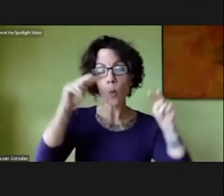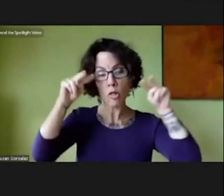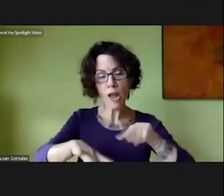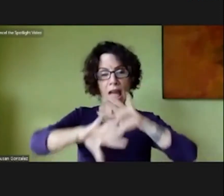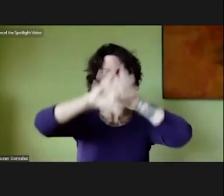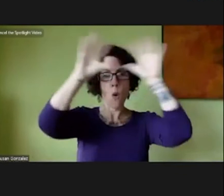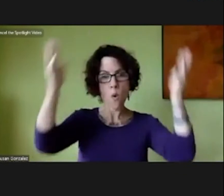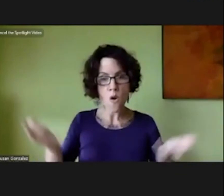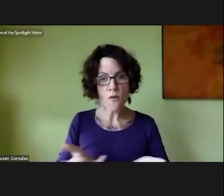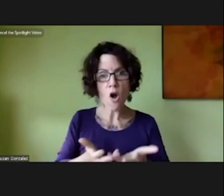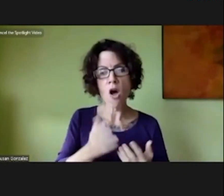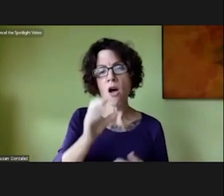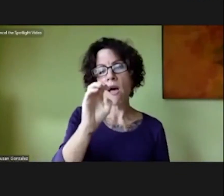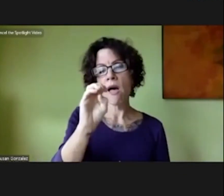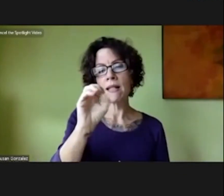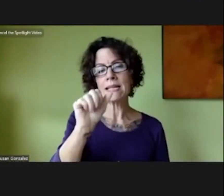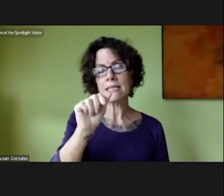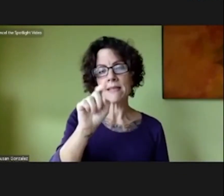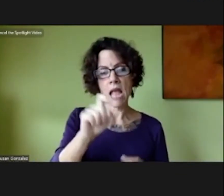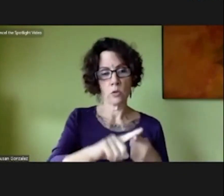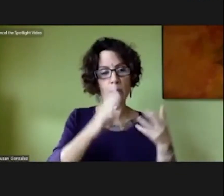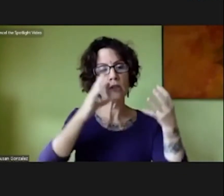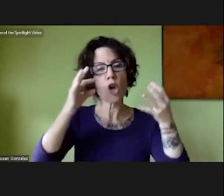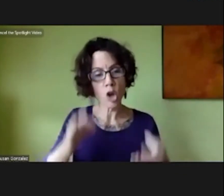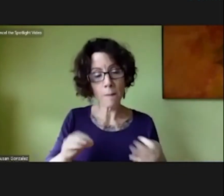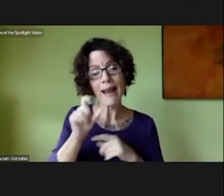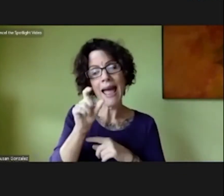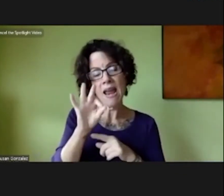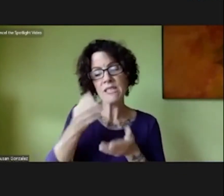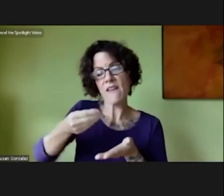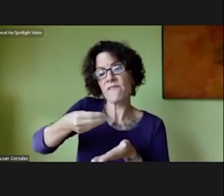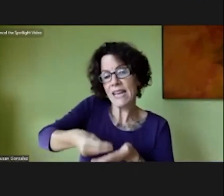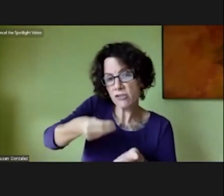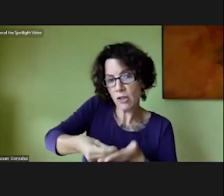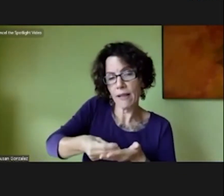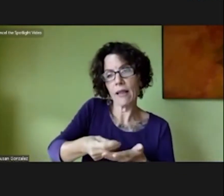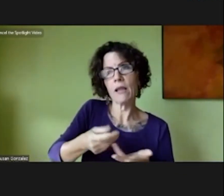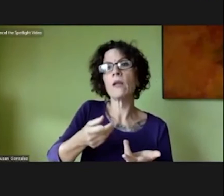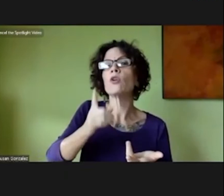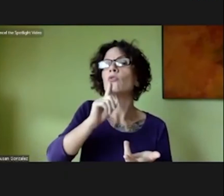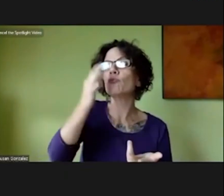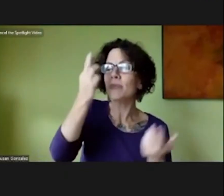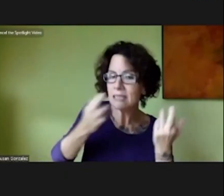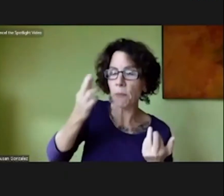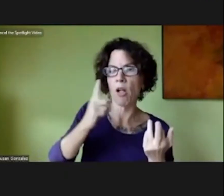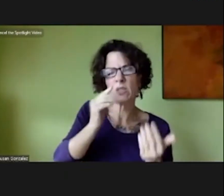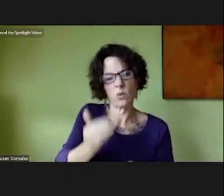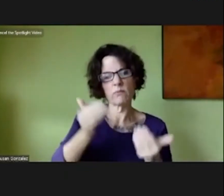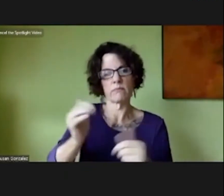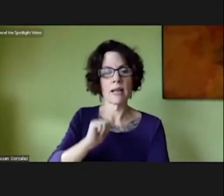and analyzing that, it's really not beneficial for me to set up a trust. So you really want to look at the